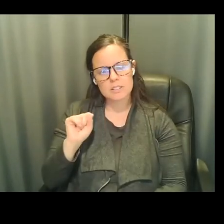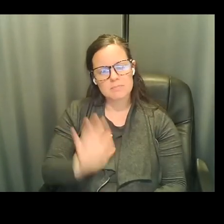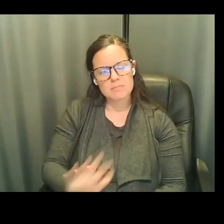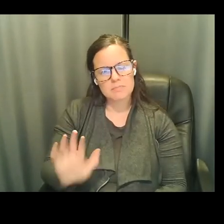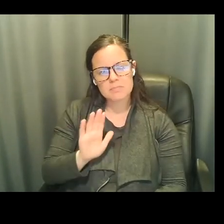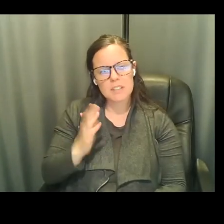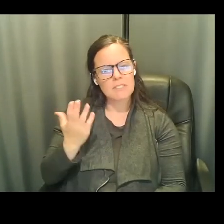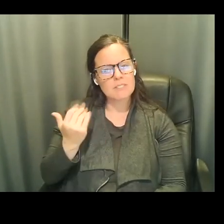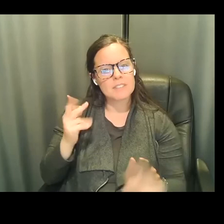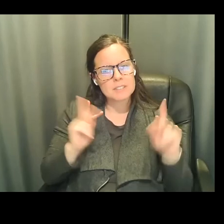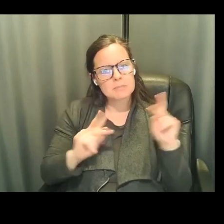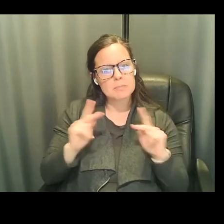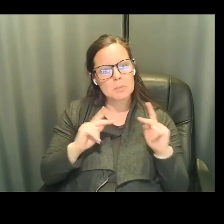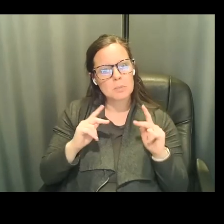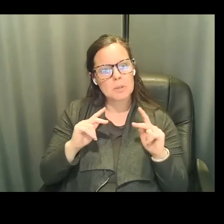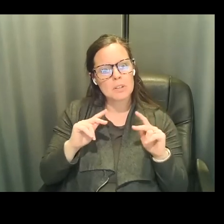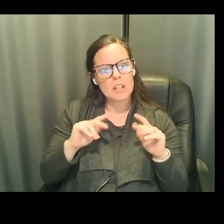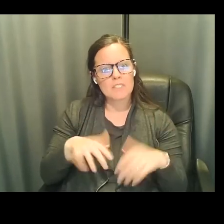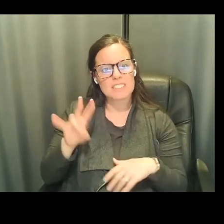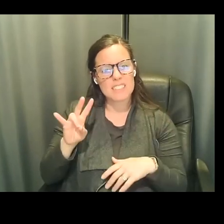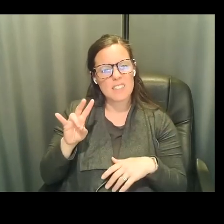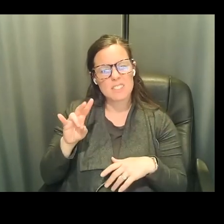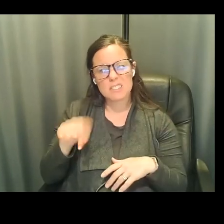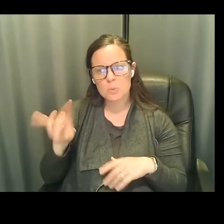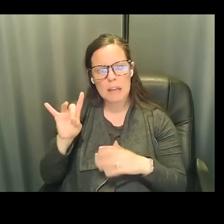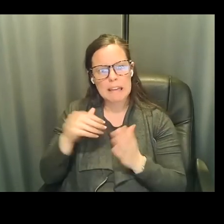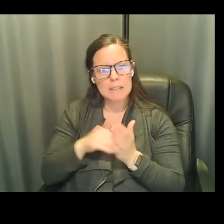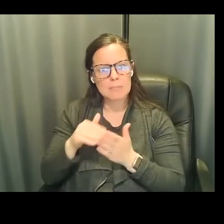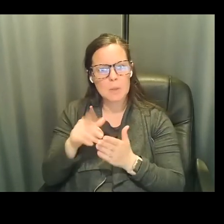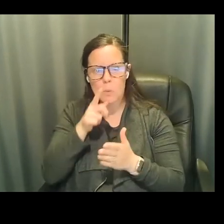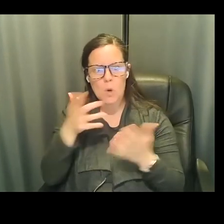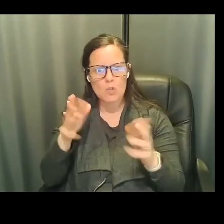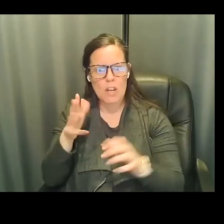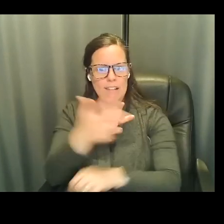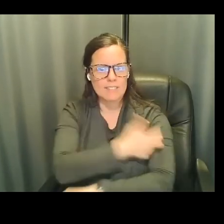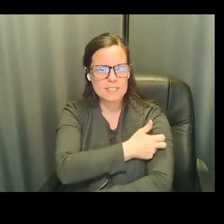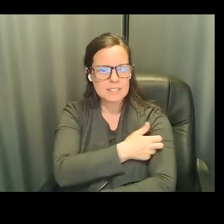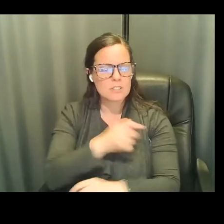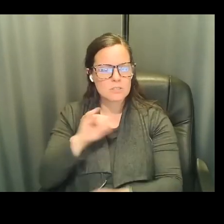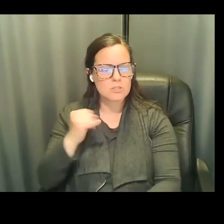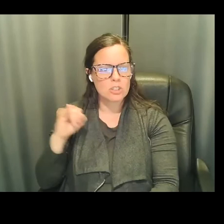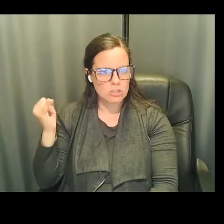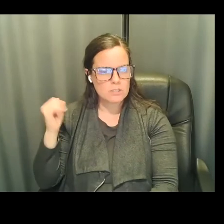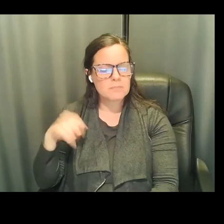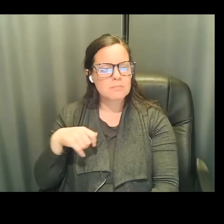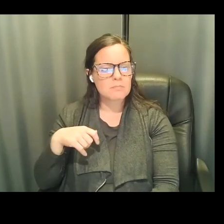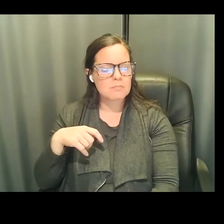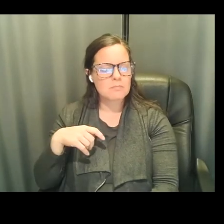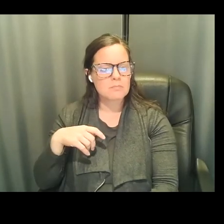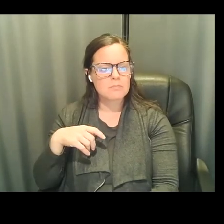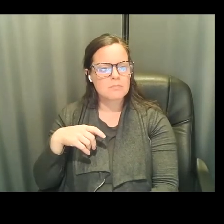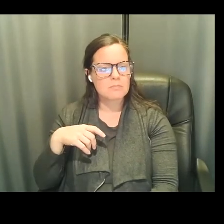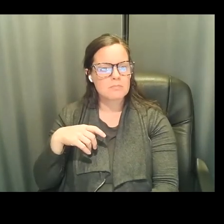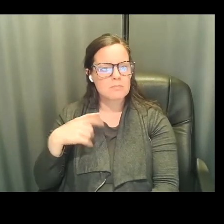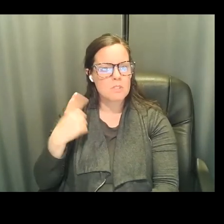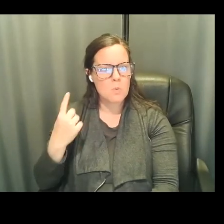15 people out of the 7 or 8 million that had received the vaccine, Johnson & Johnson vaccine. One of the